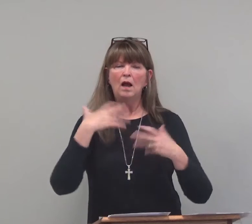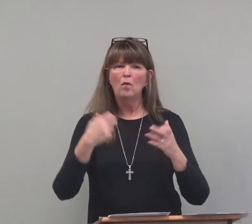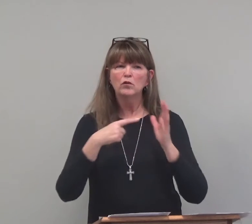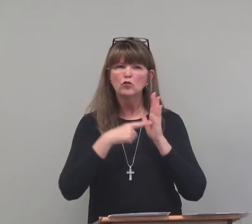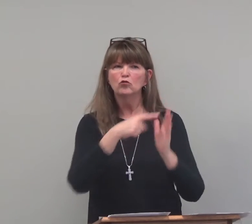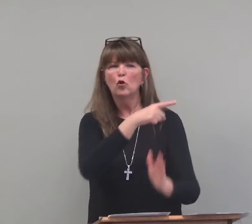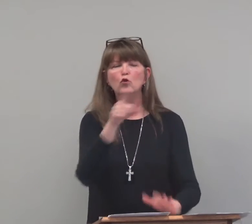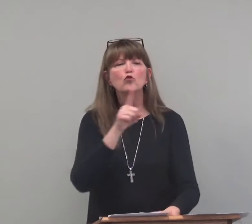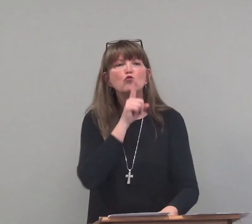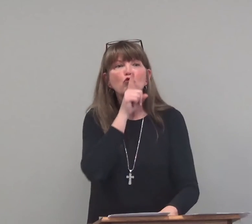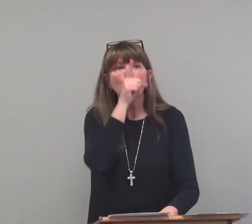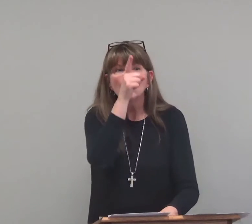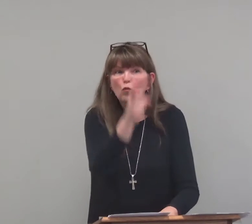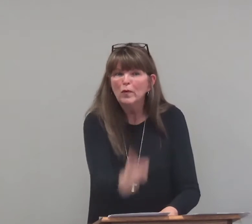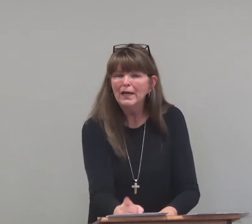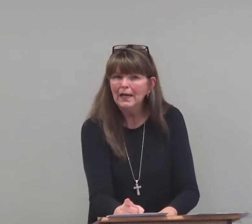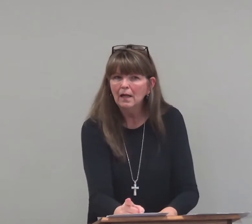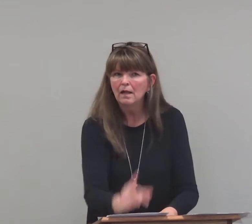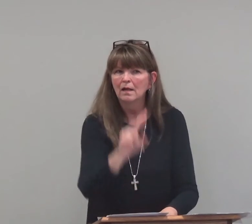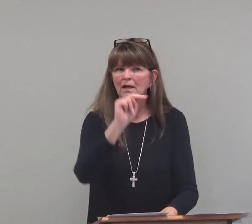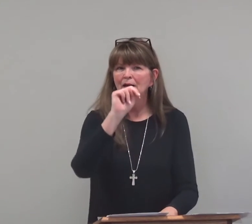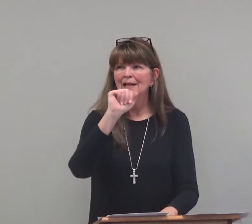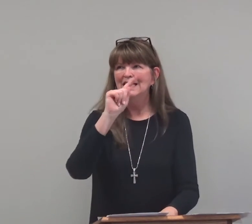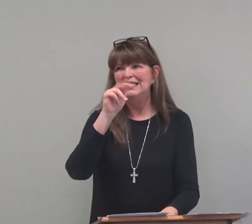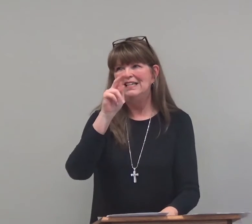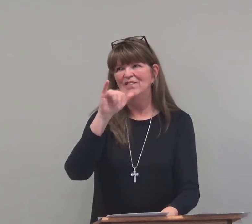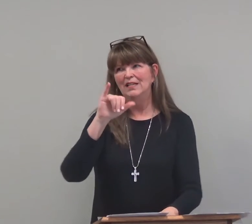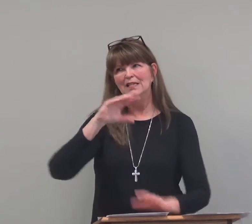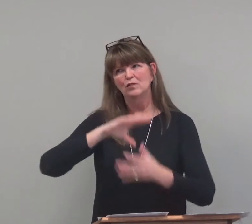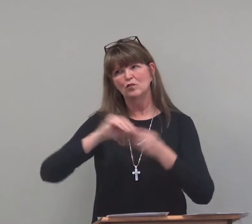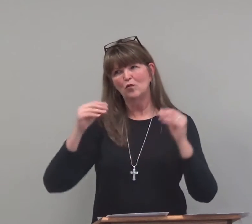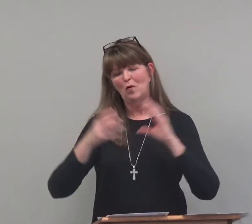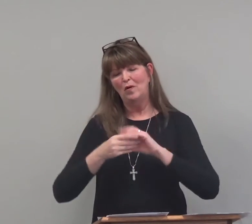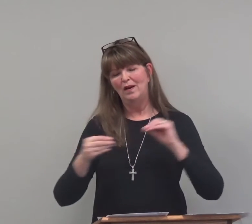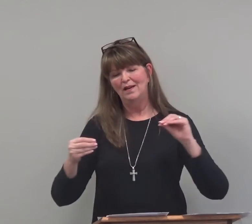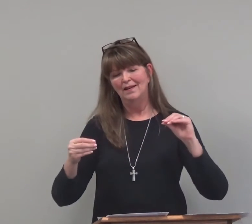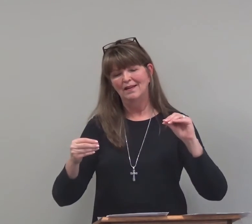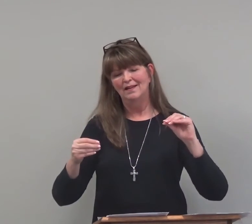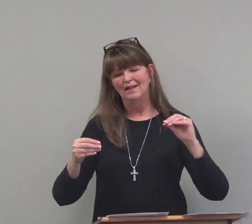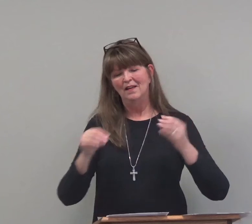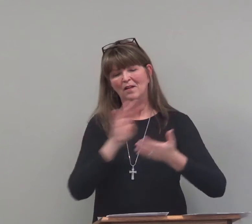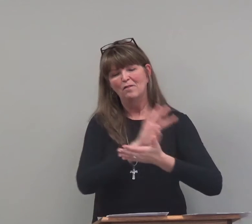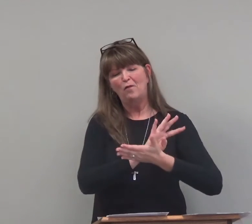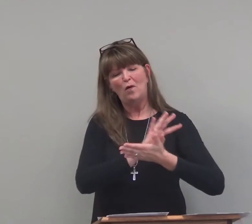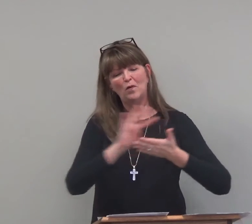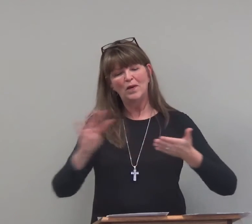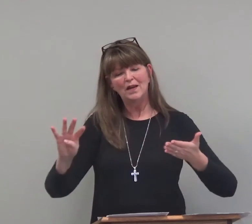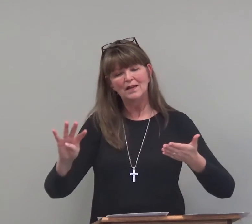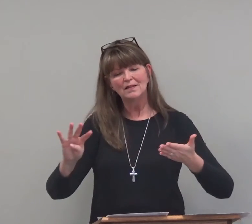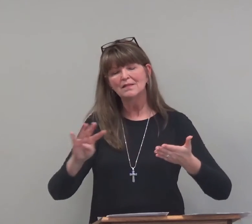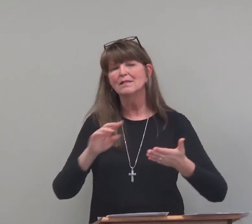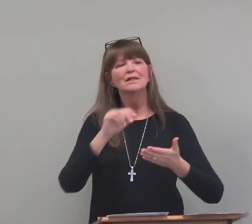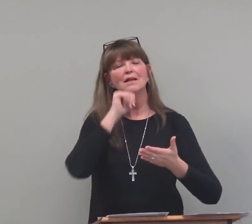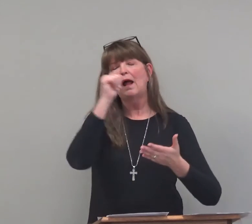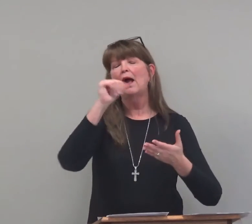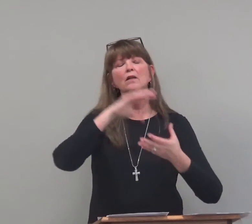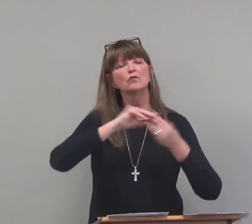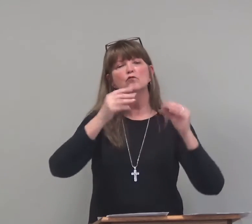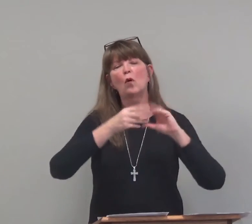up. And during Advent, I want to show you the real nativity story during the next 4 weeks.